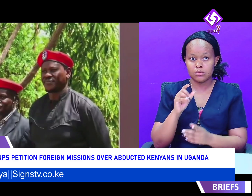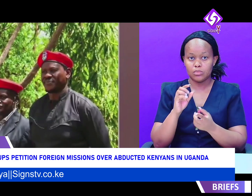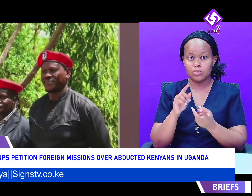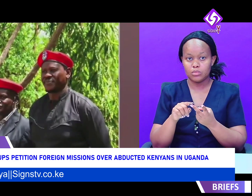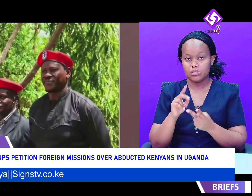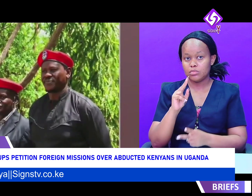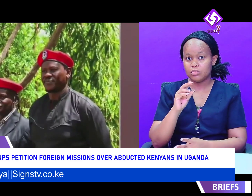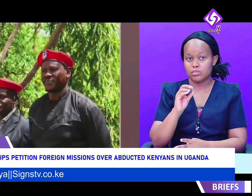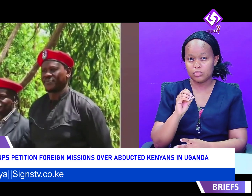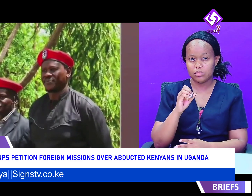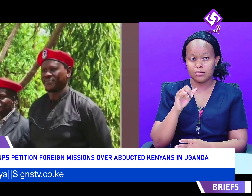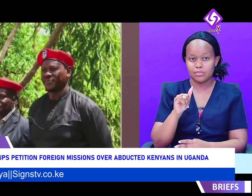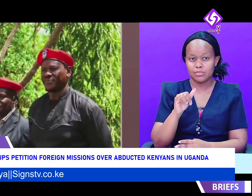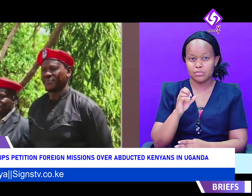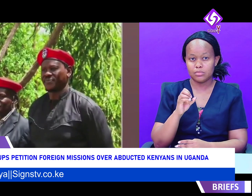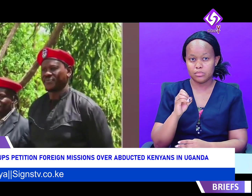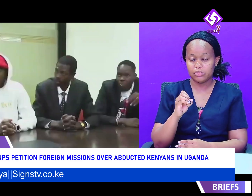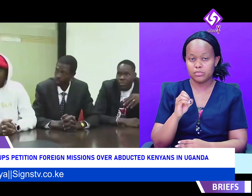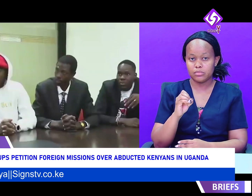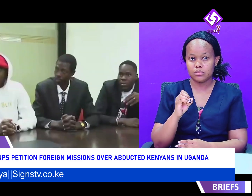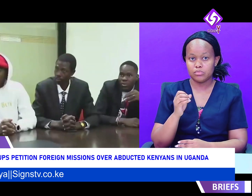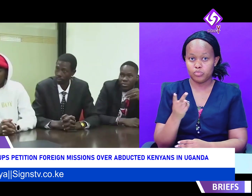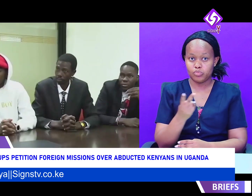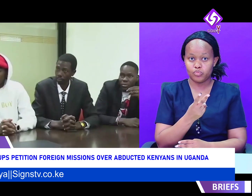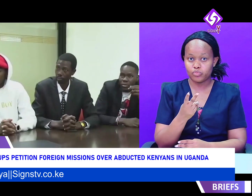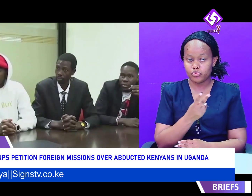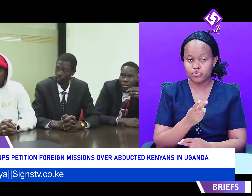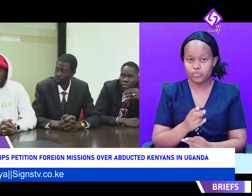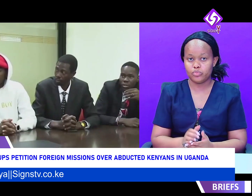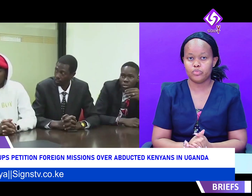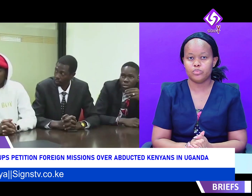The organizations have simultaneously raised a serious alarm